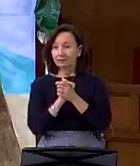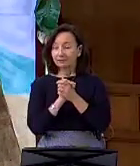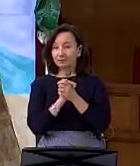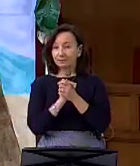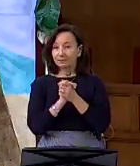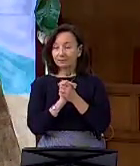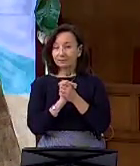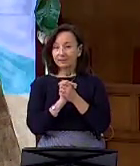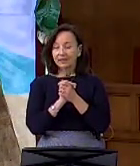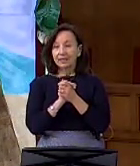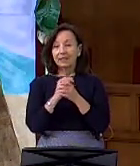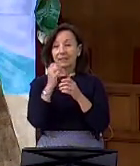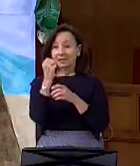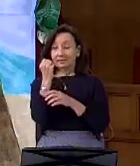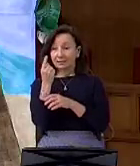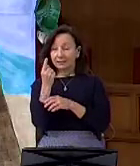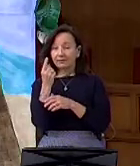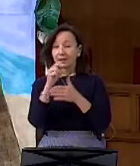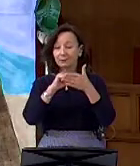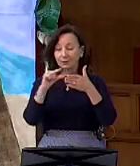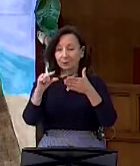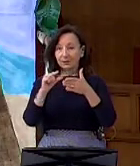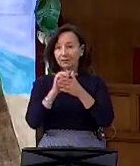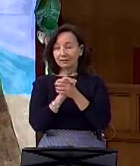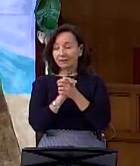In these 11 verses,